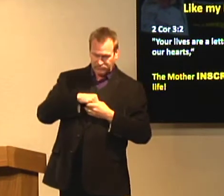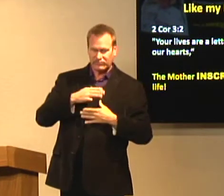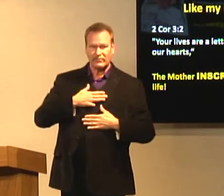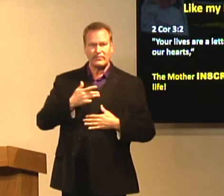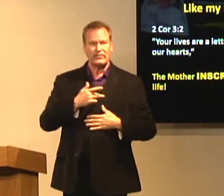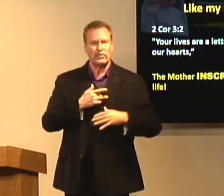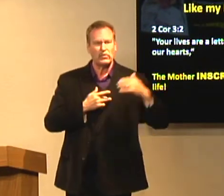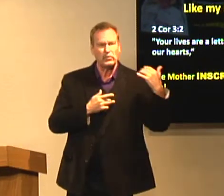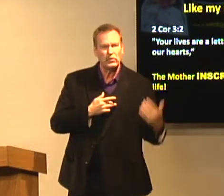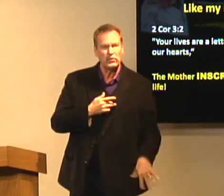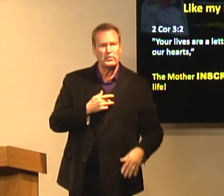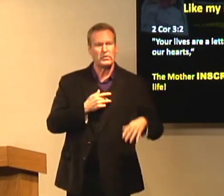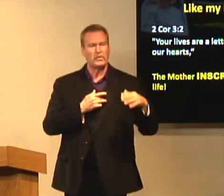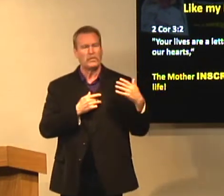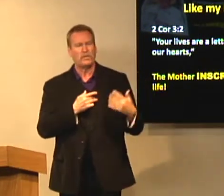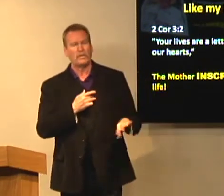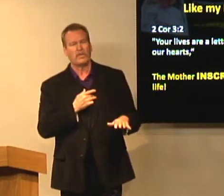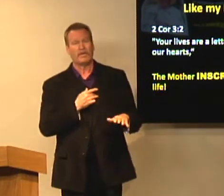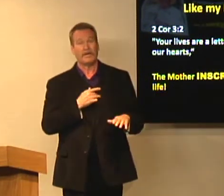My mom took everything into her heart.